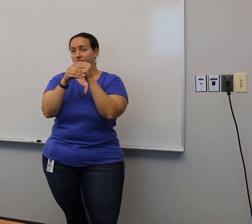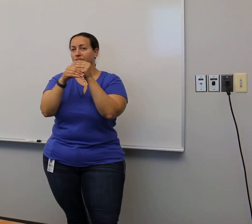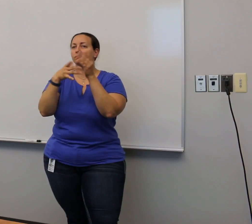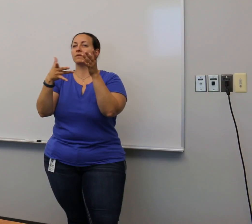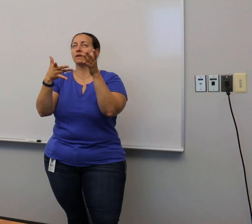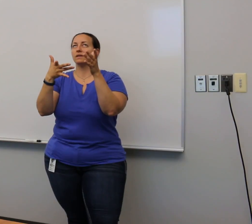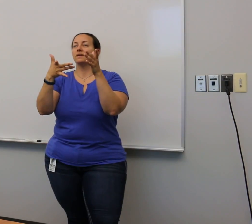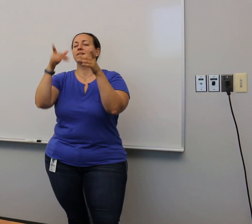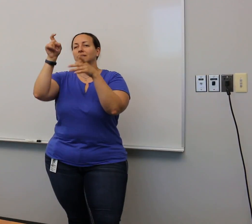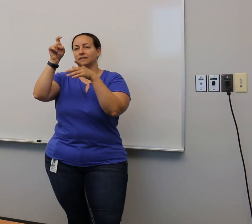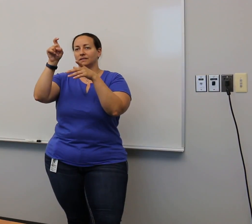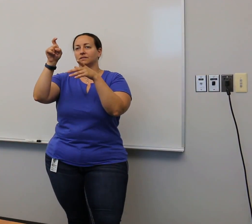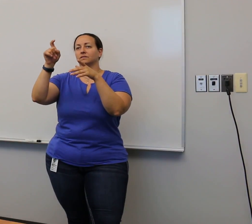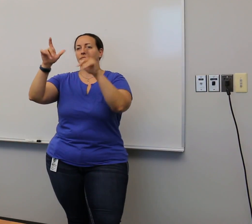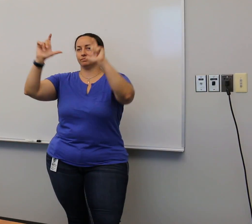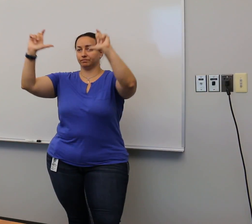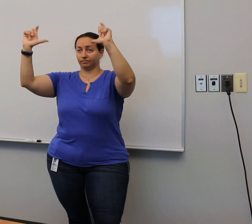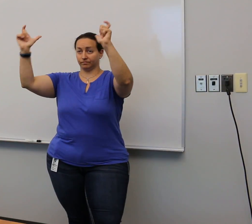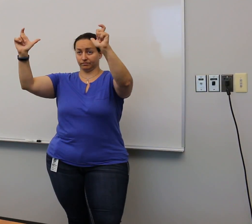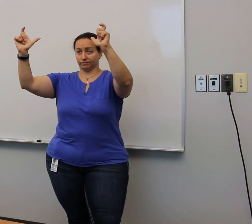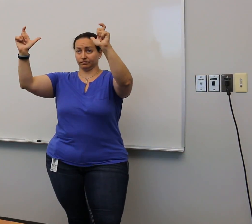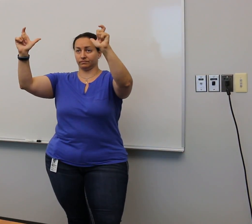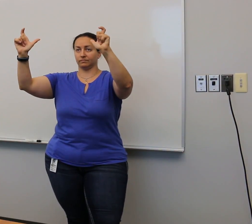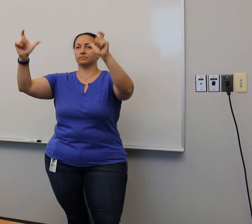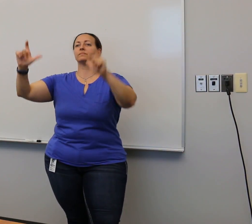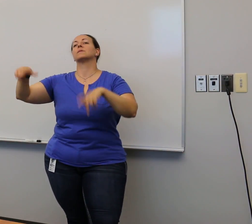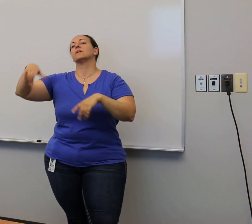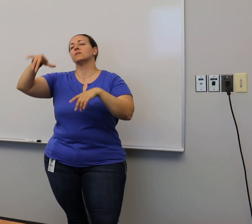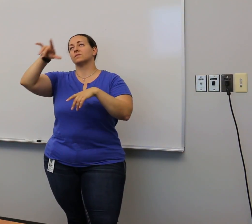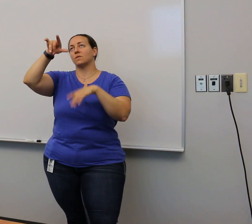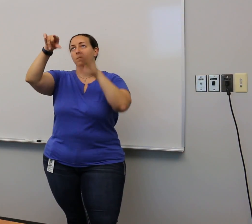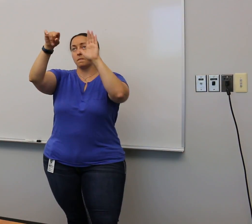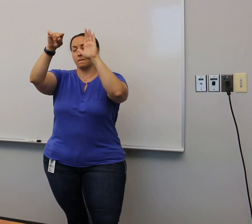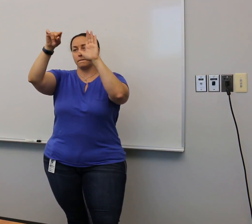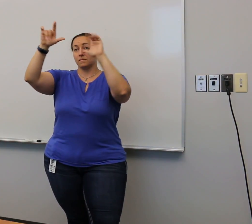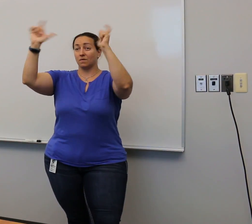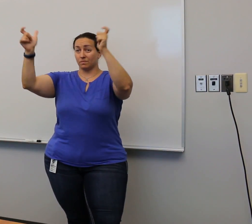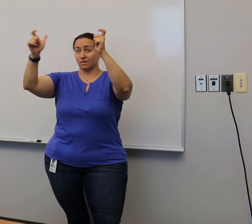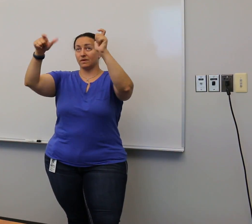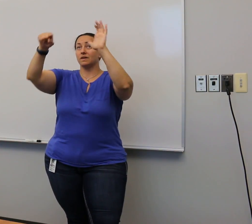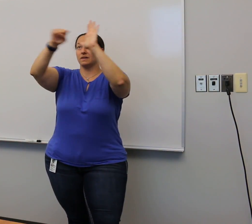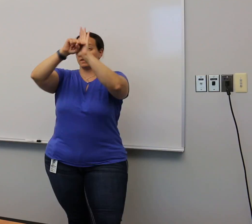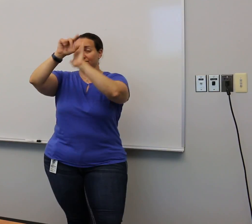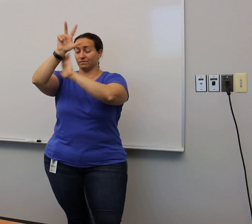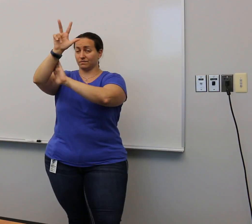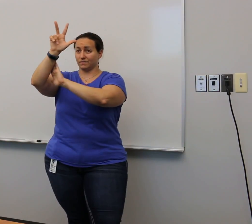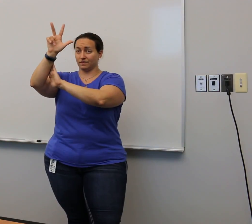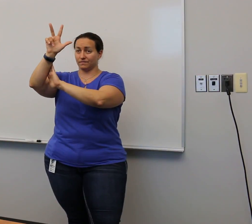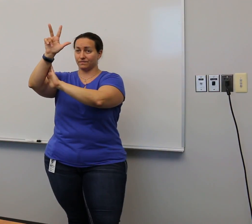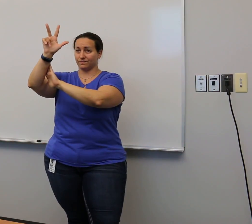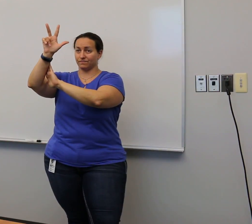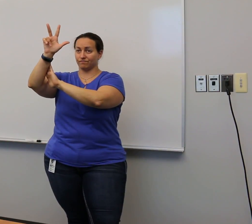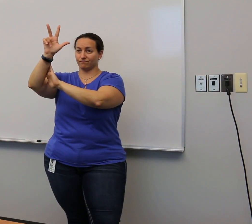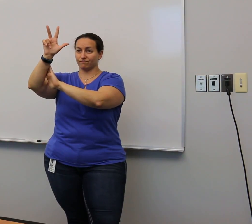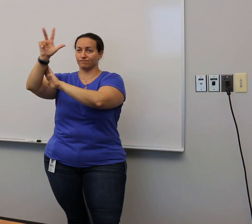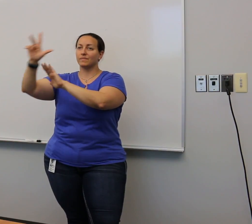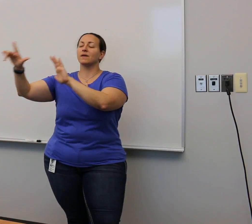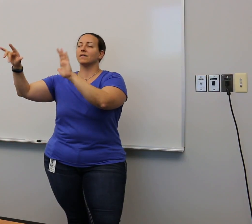BEDMAS next tells me to take care of the multiplications. -3 times -2